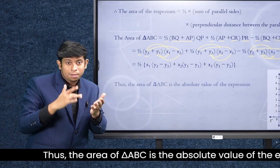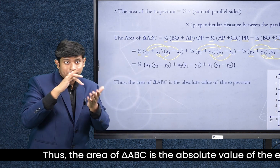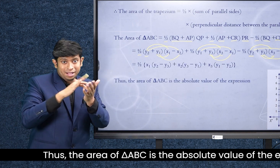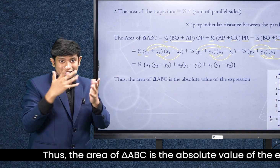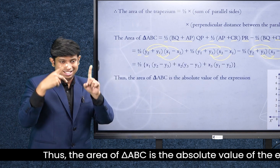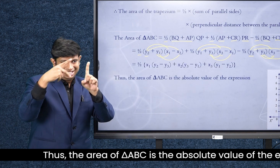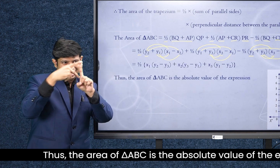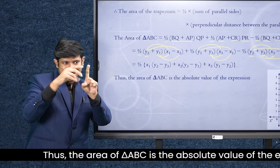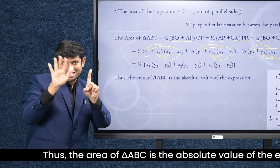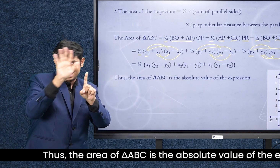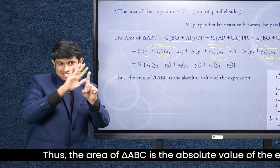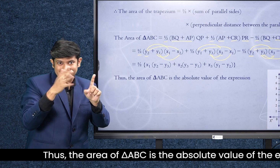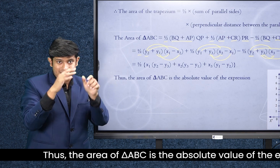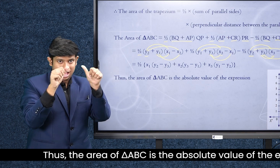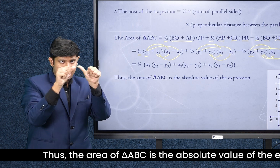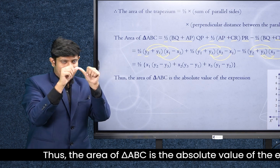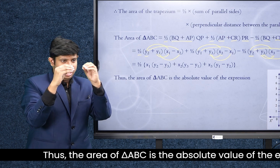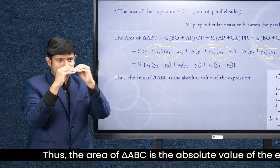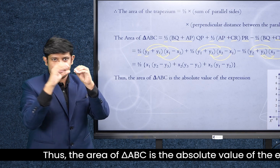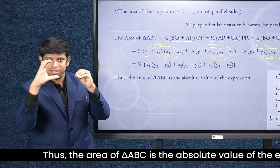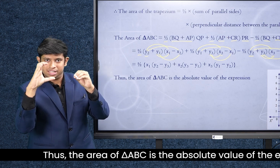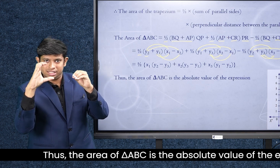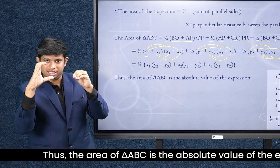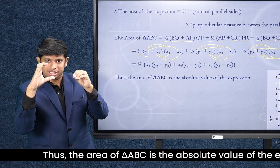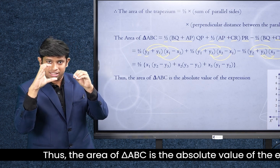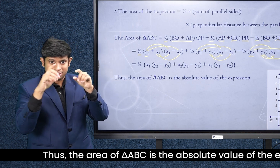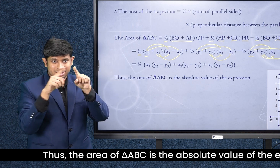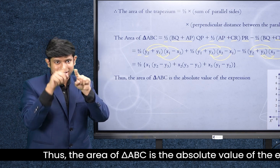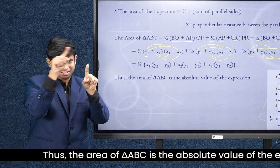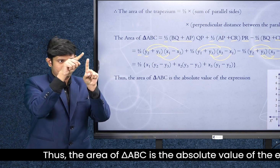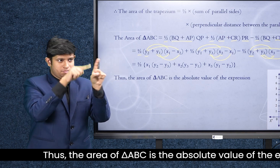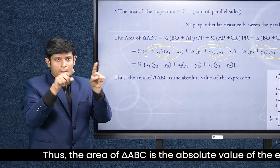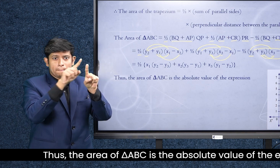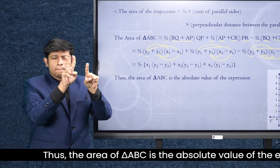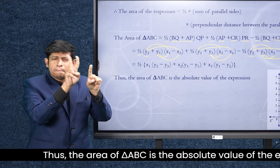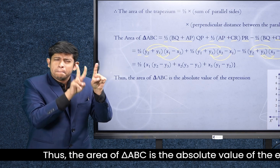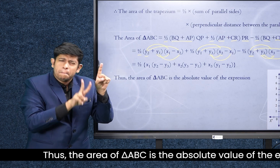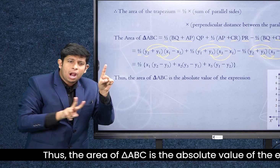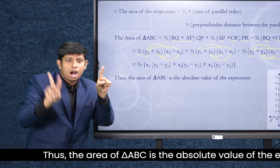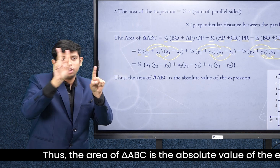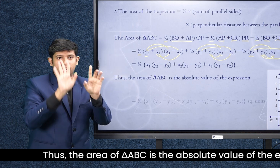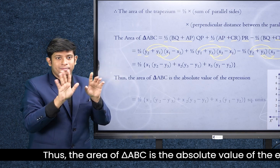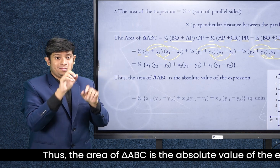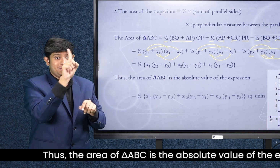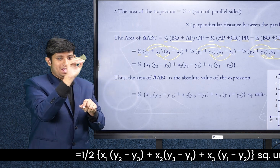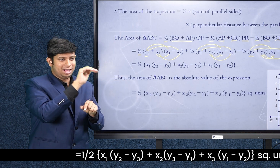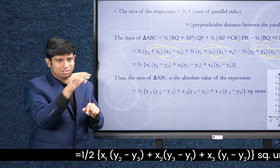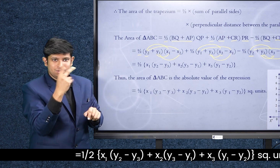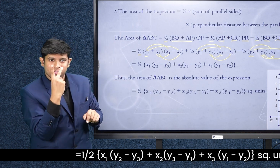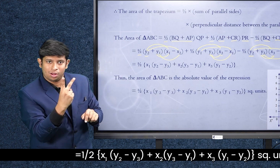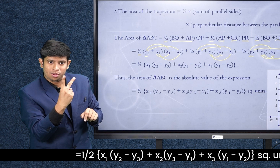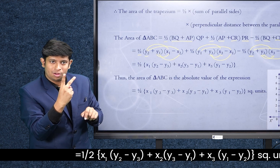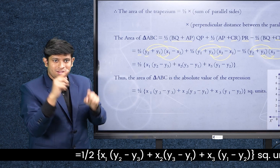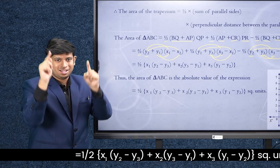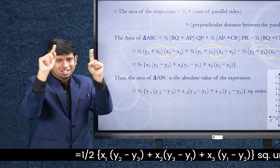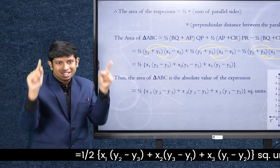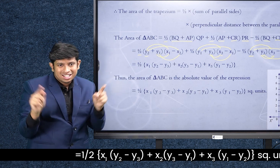Thus, the area of triangle ABC is the absolute value of the expression, that is equal to half